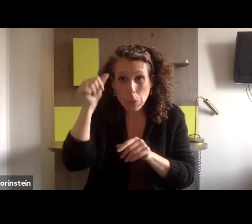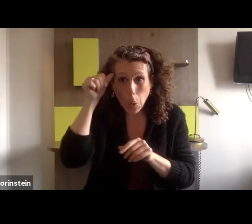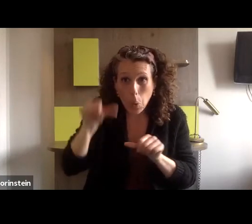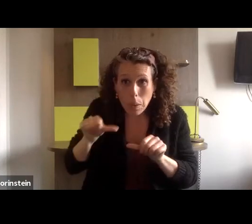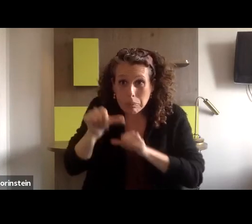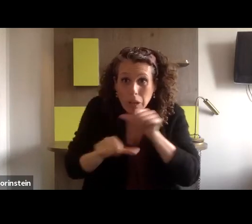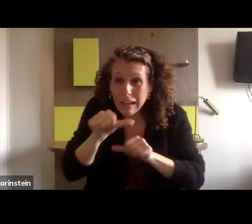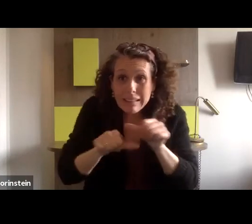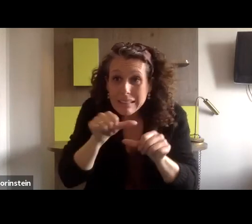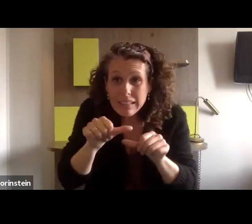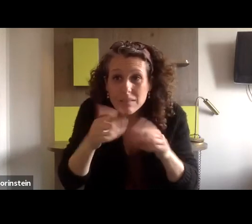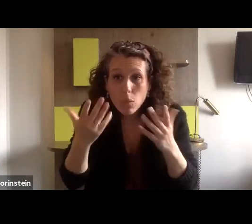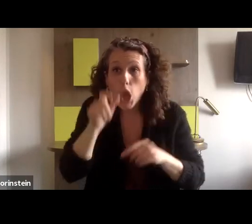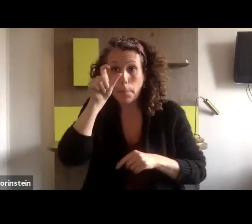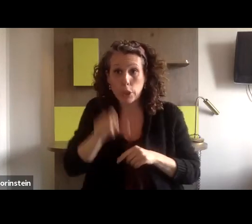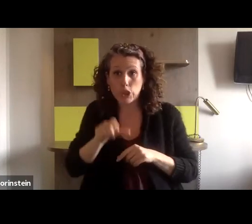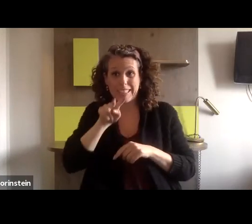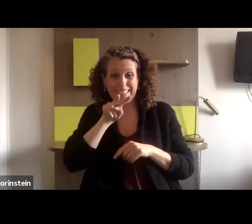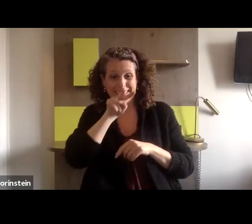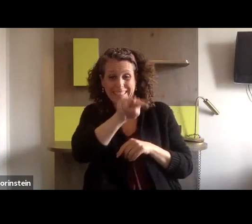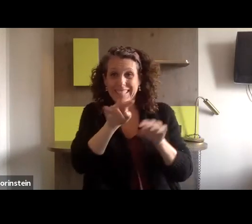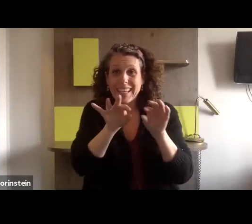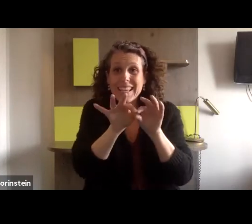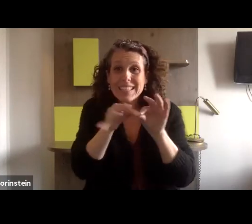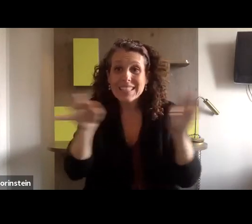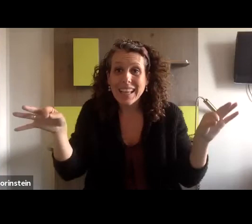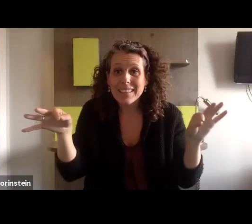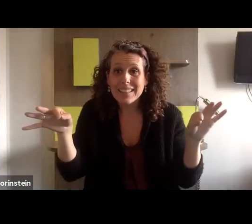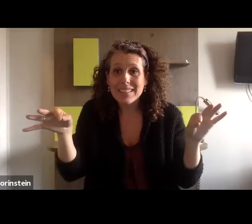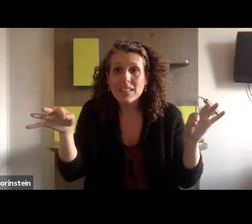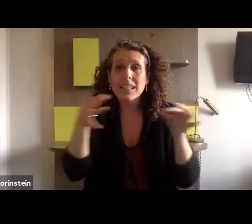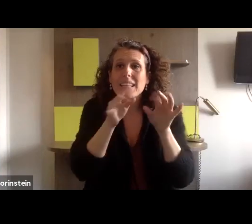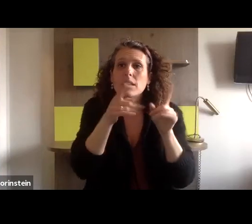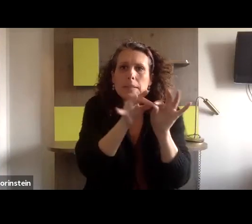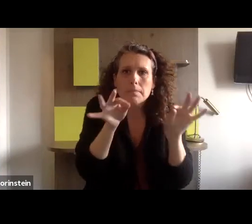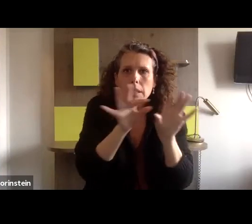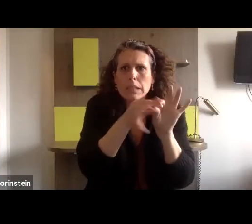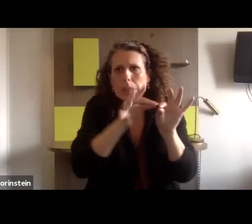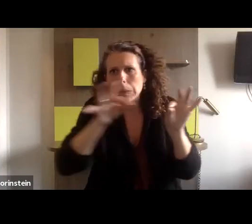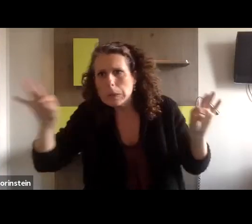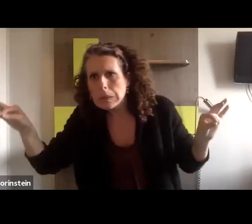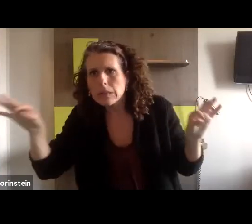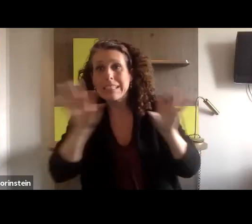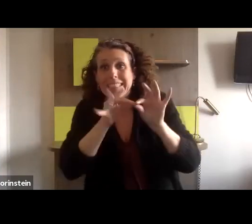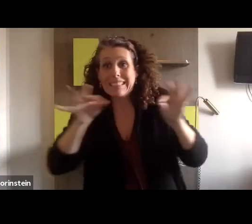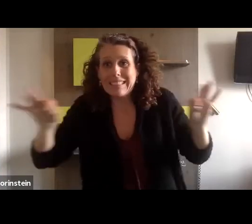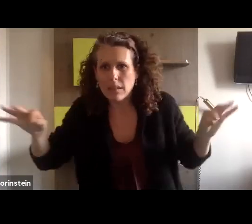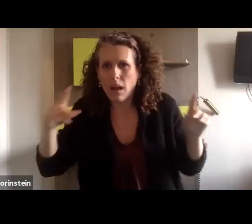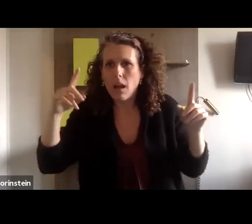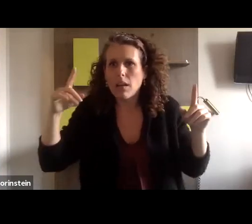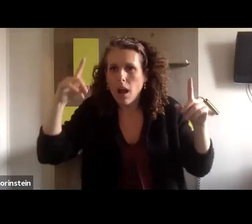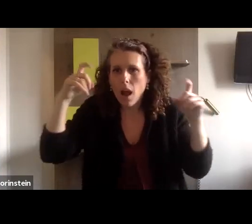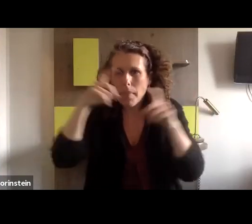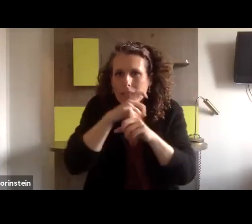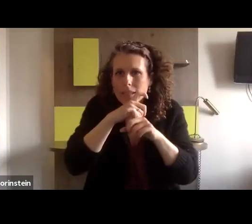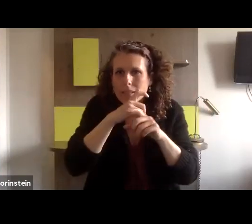takers see a sentence or see sentences of different length and complexity and are asked to repeat them, and then